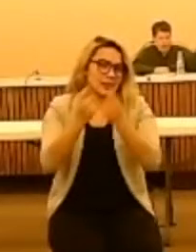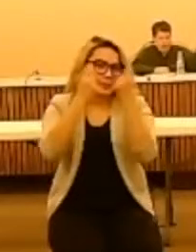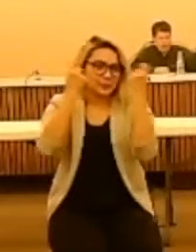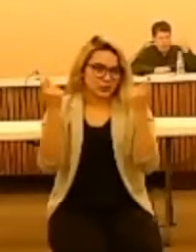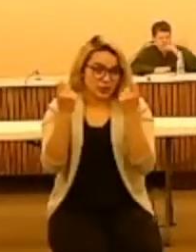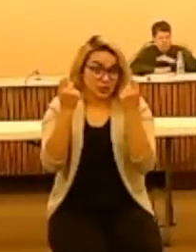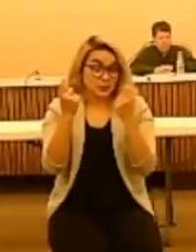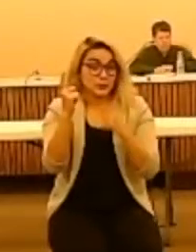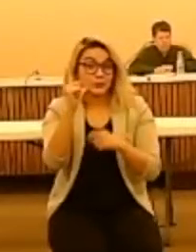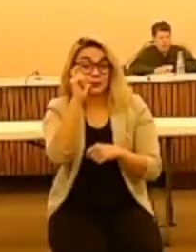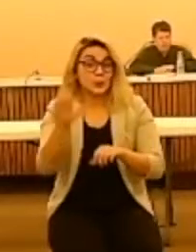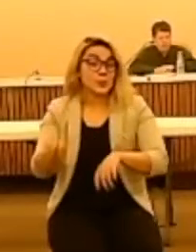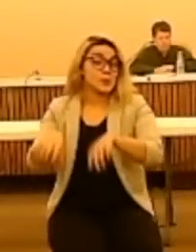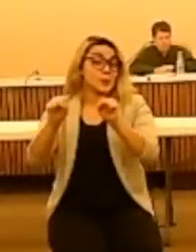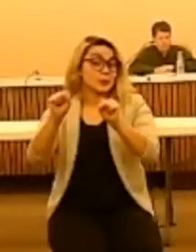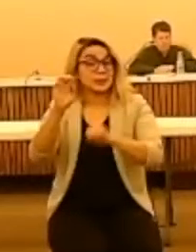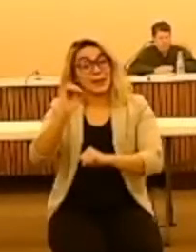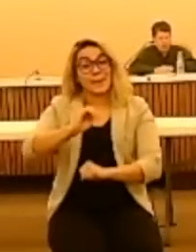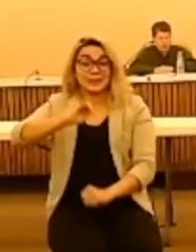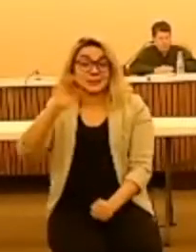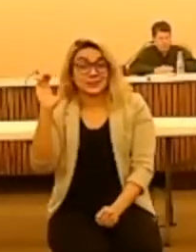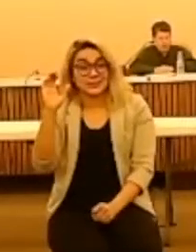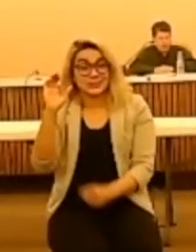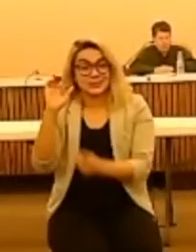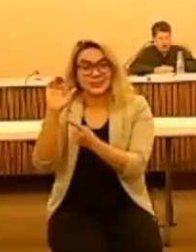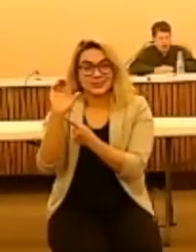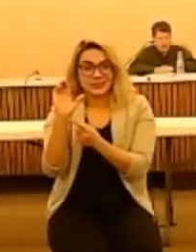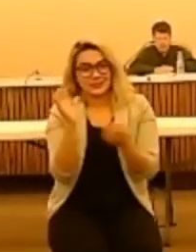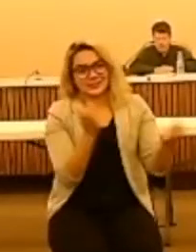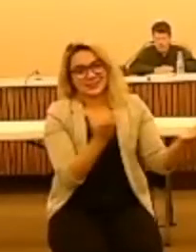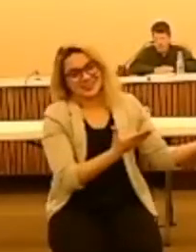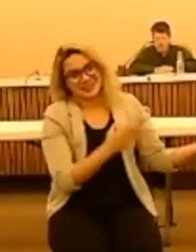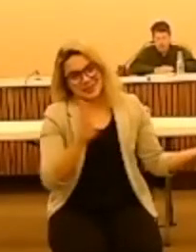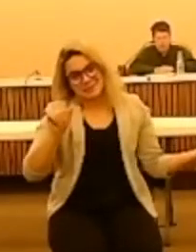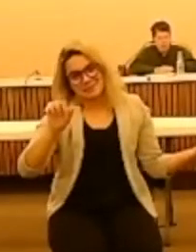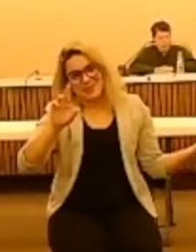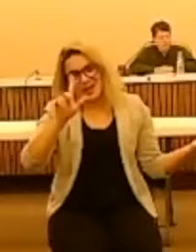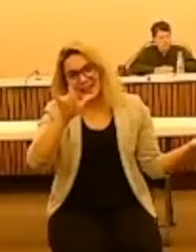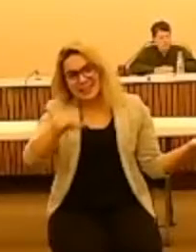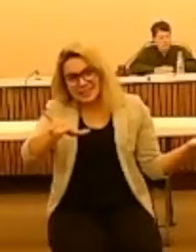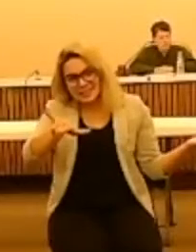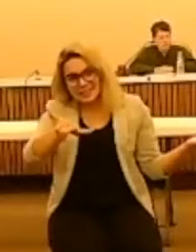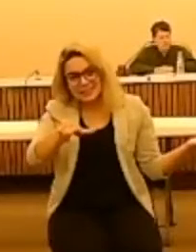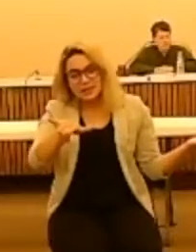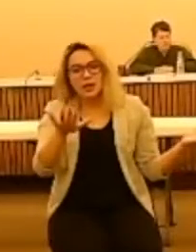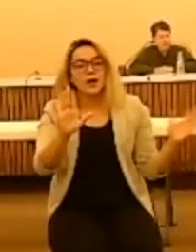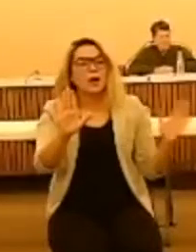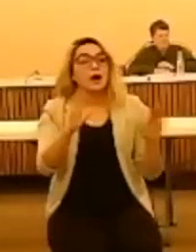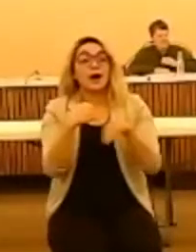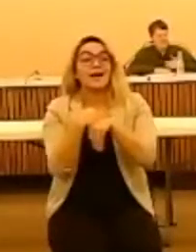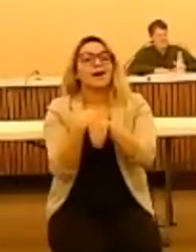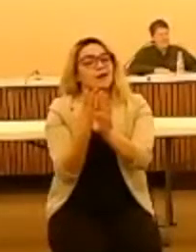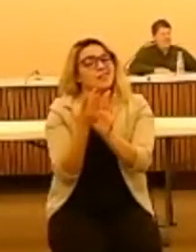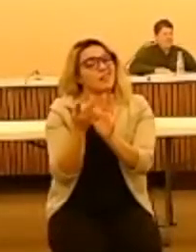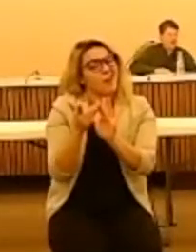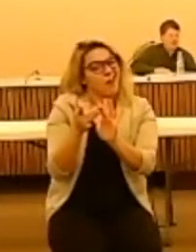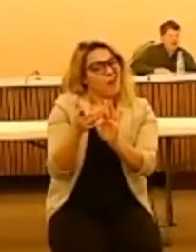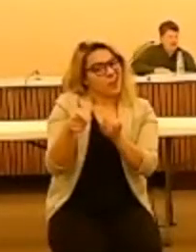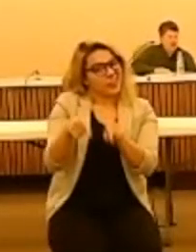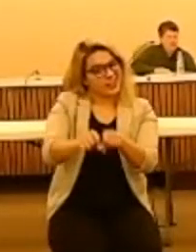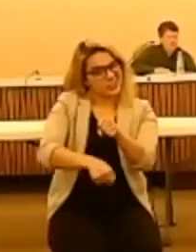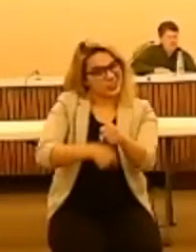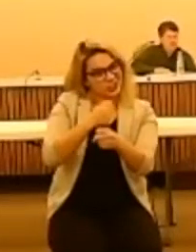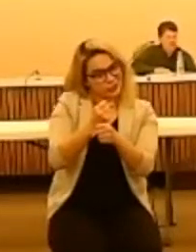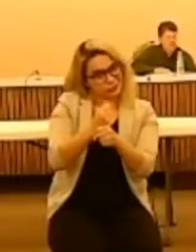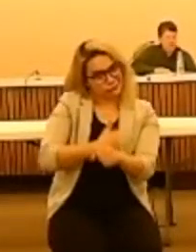emceed by our good friend, Councilman Robert Barley. It's virtual this year, it's not a big job. It is virtual.